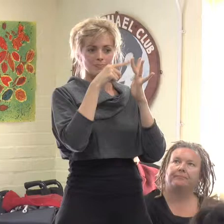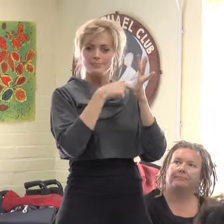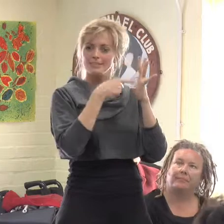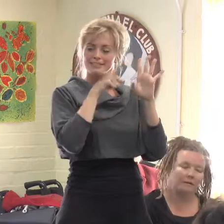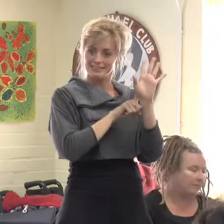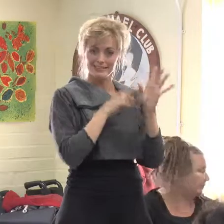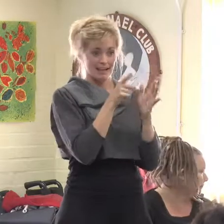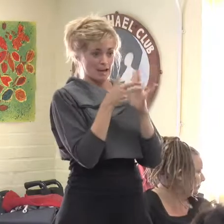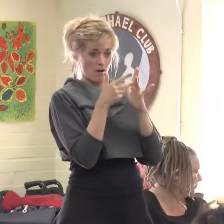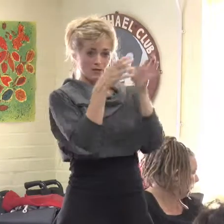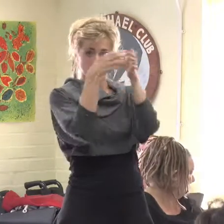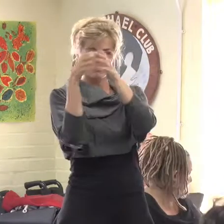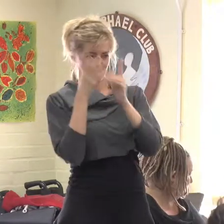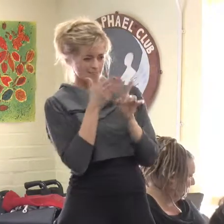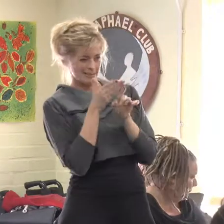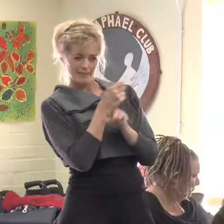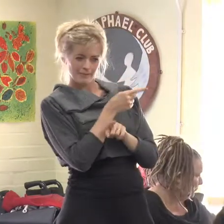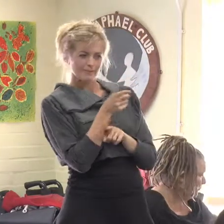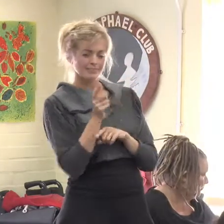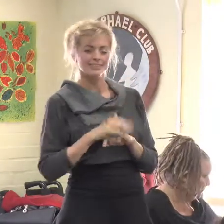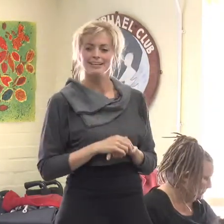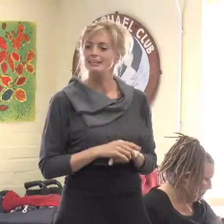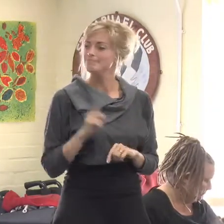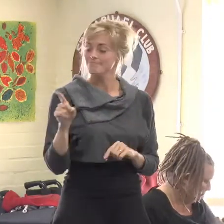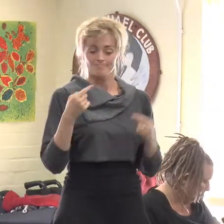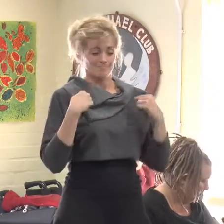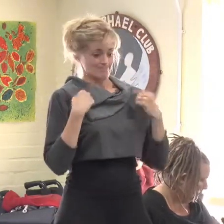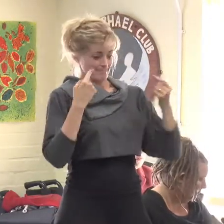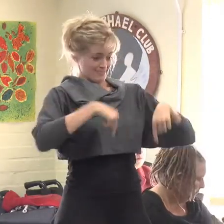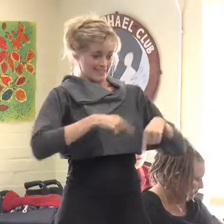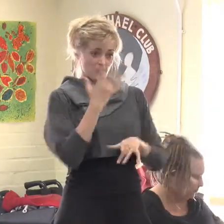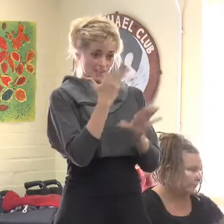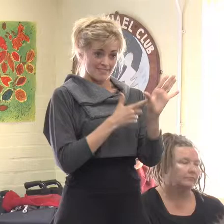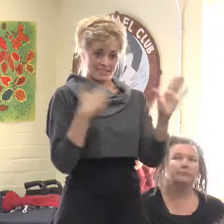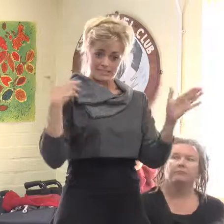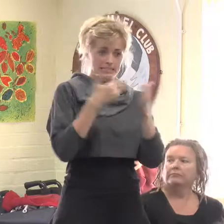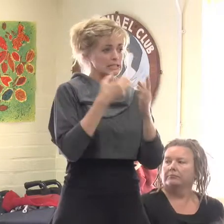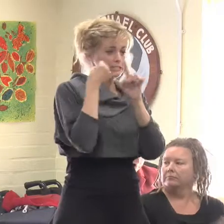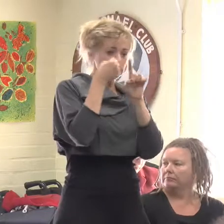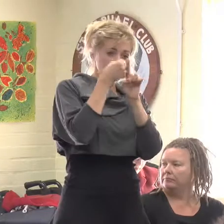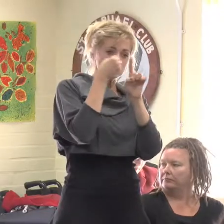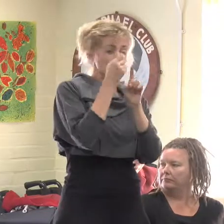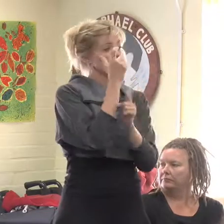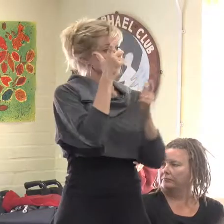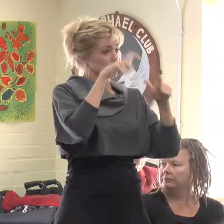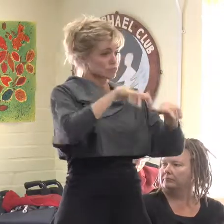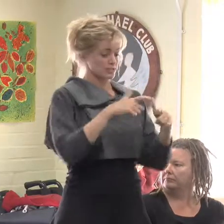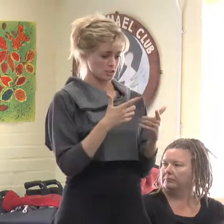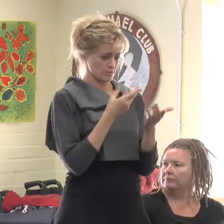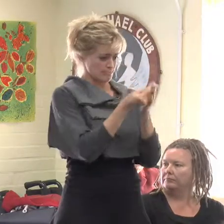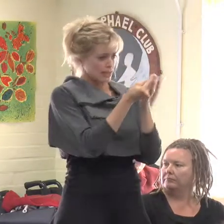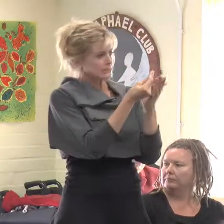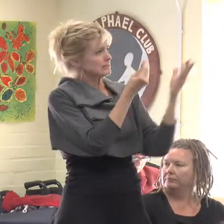other places. And I've spent the last 5 years fighting for Cambridge, getting more money for our schools, more money